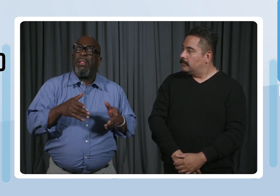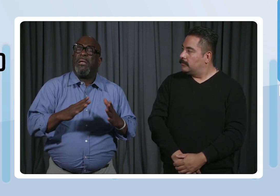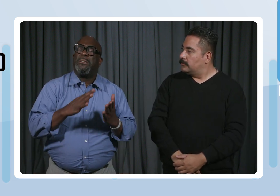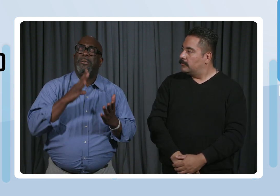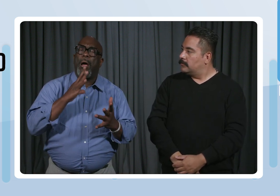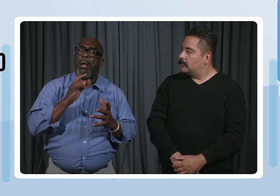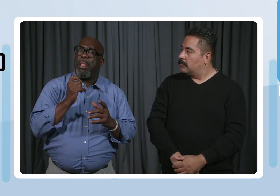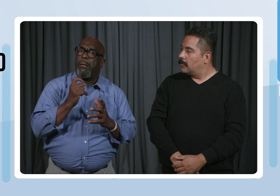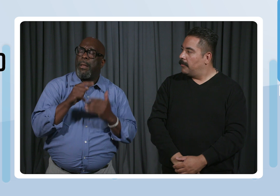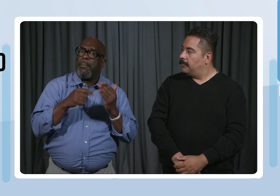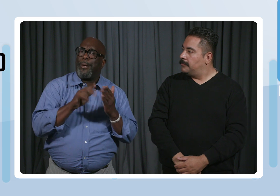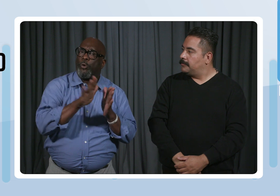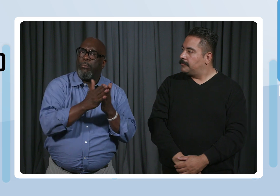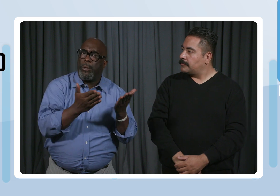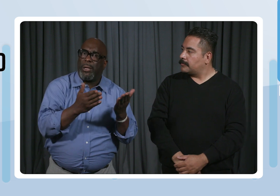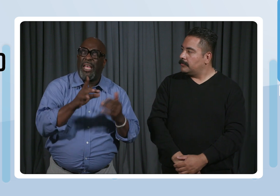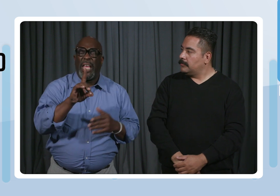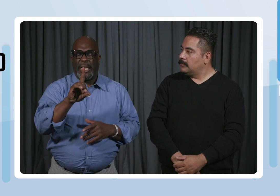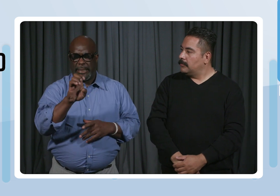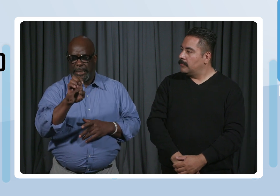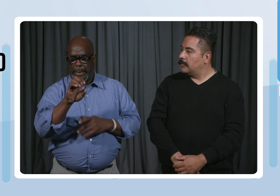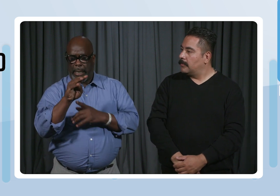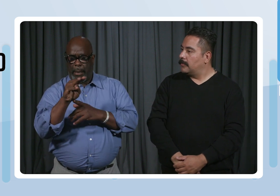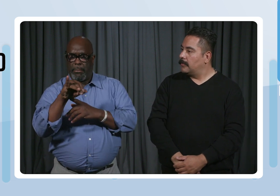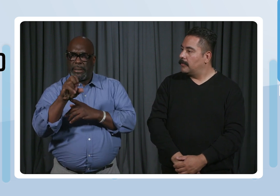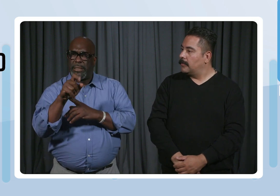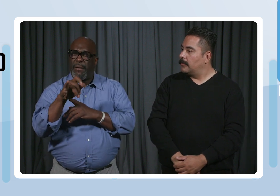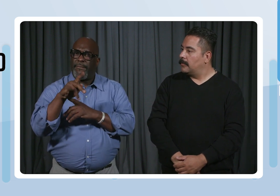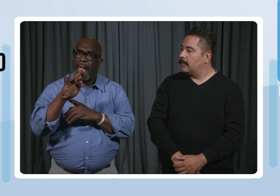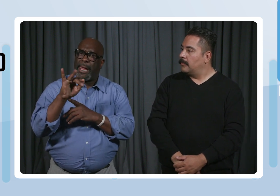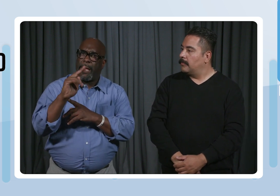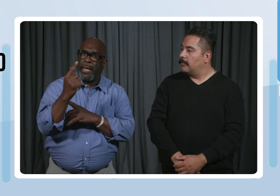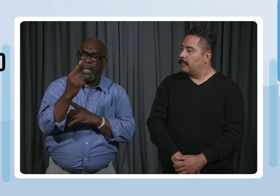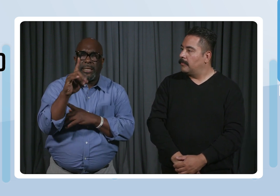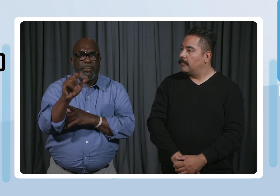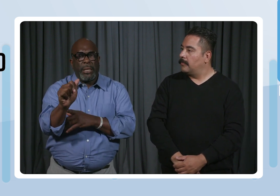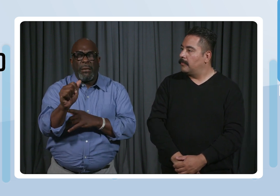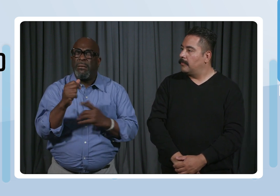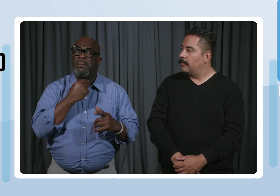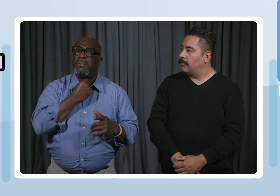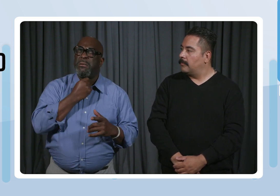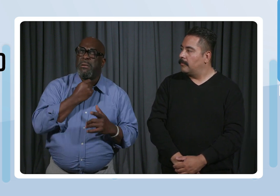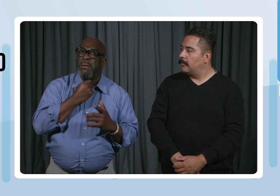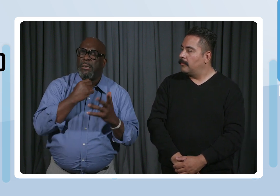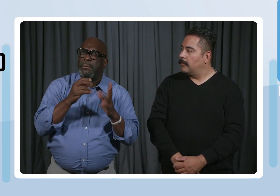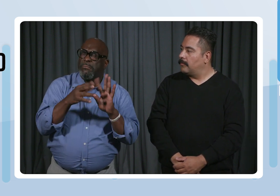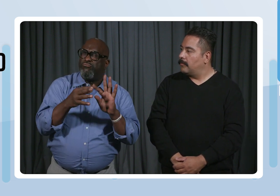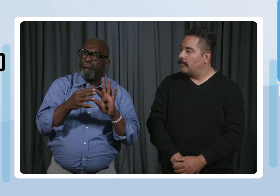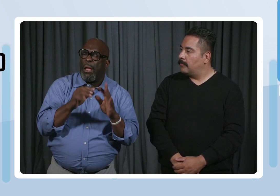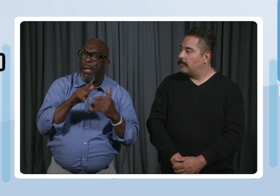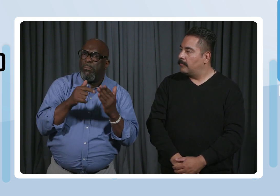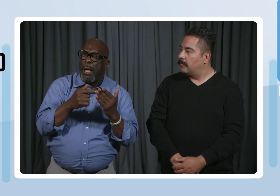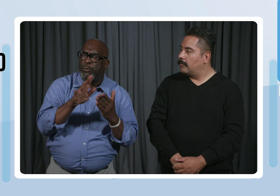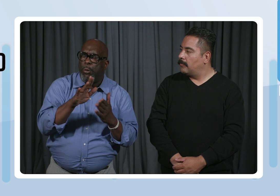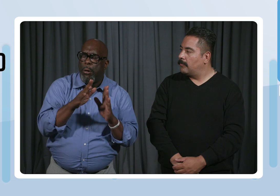Demystifying Disability. Will you describe your book and share with us why you wanted to write it? For sure.